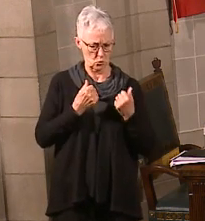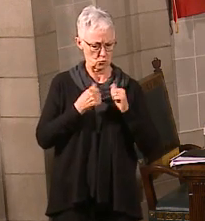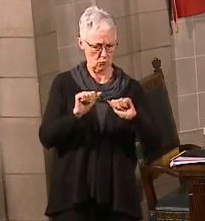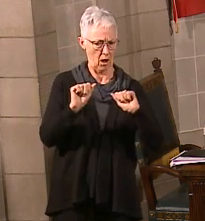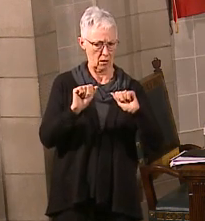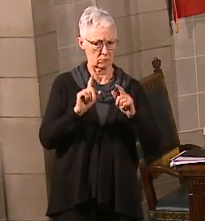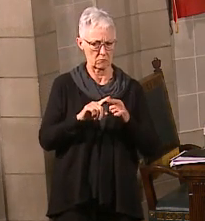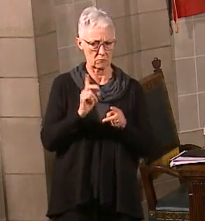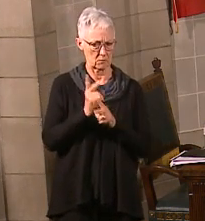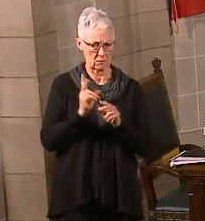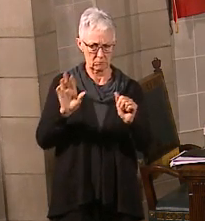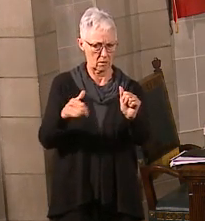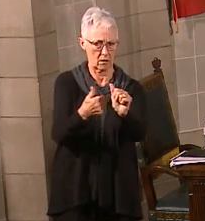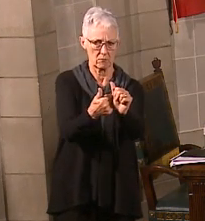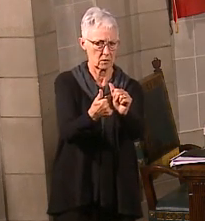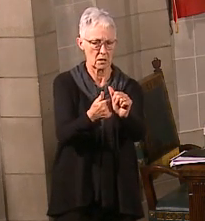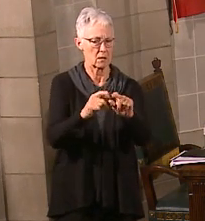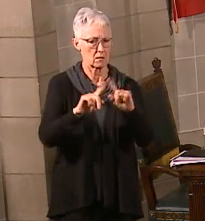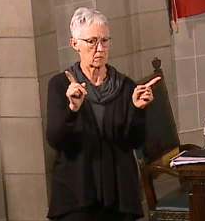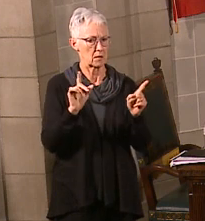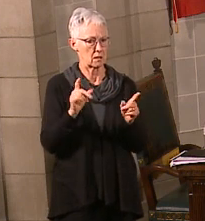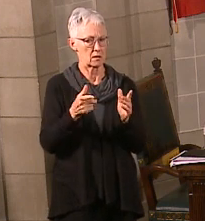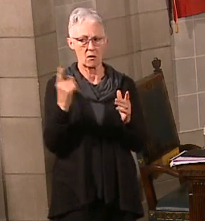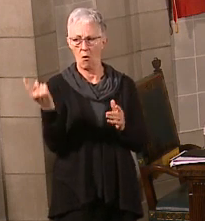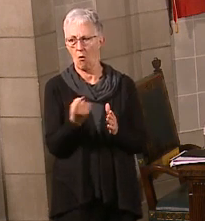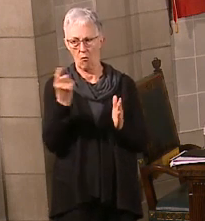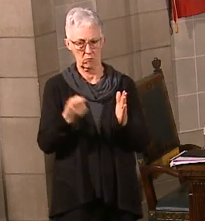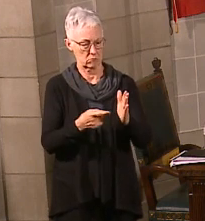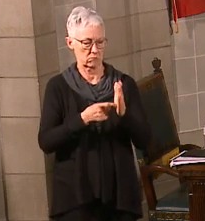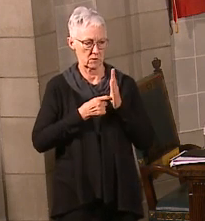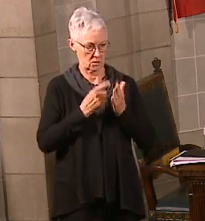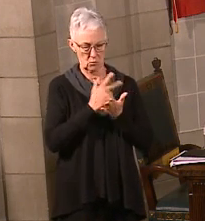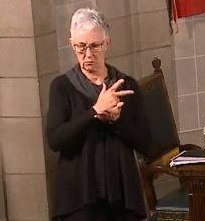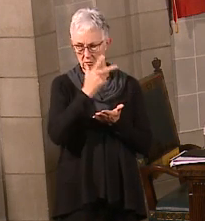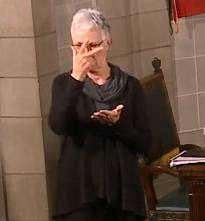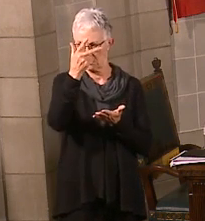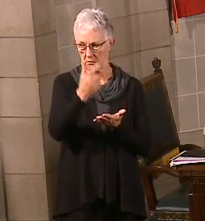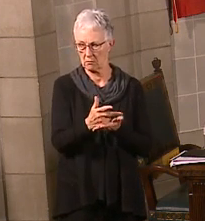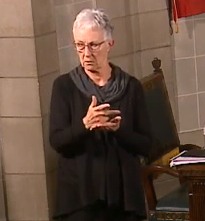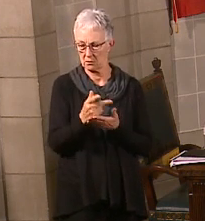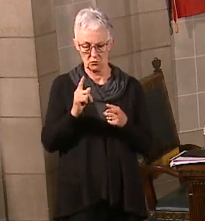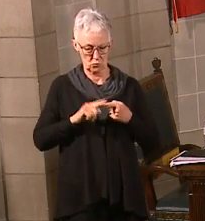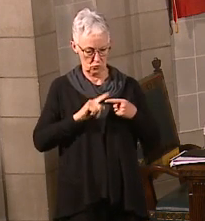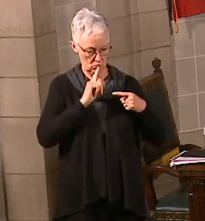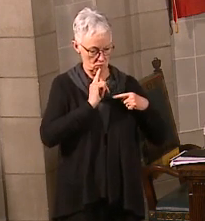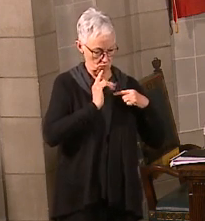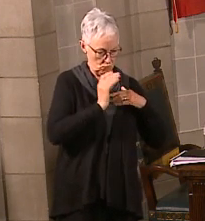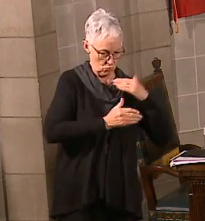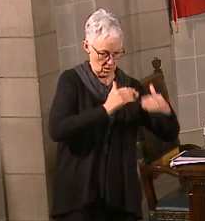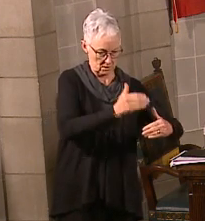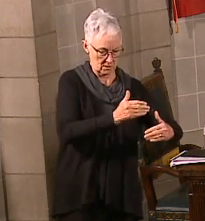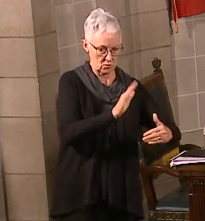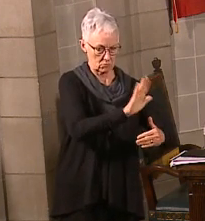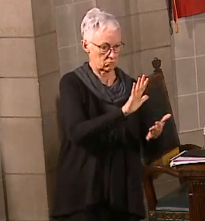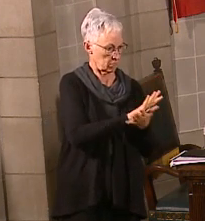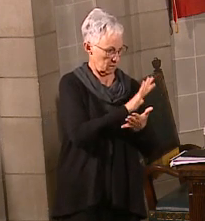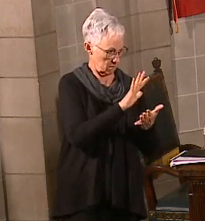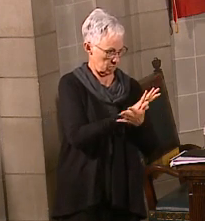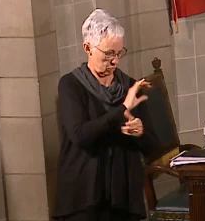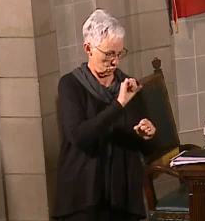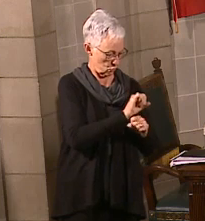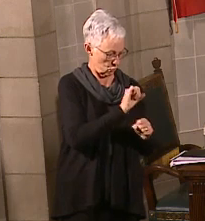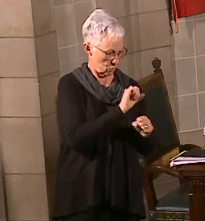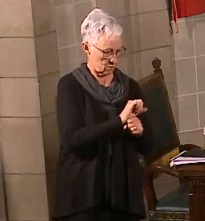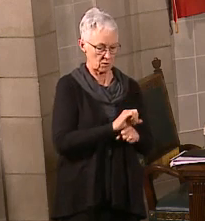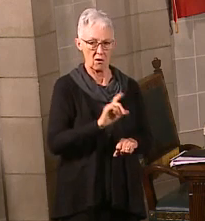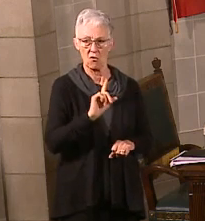weeks, it's at least 3 weeks to process a claim. That's their standard, payment within 21 days. For the first